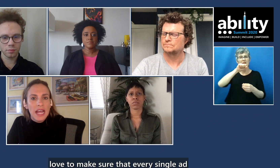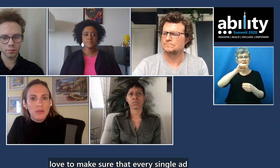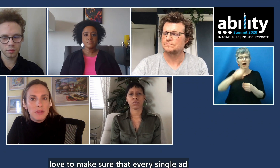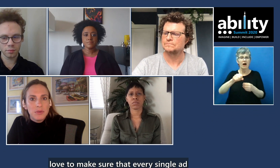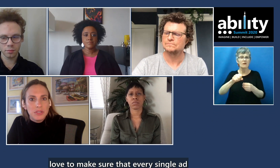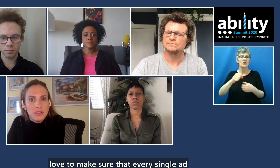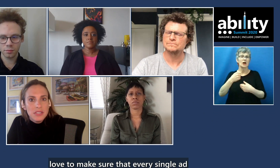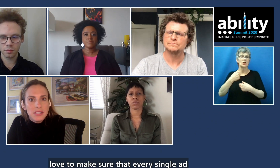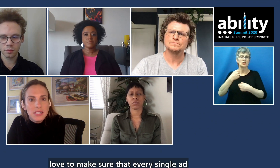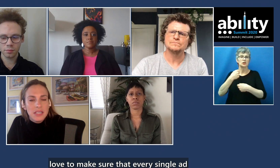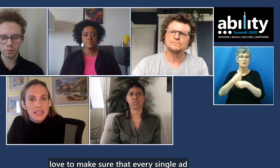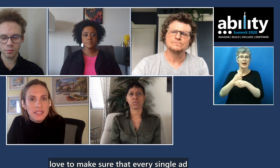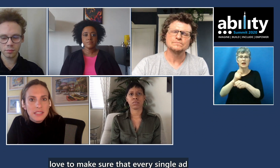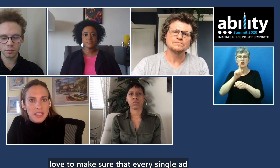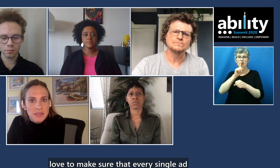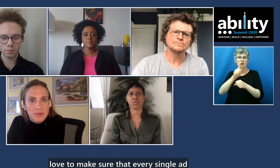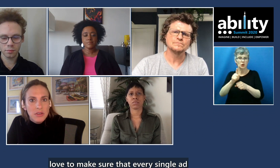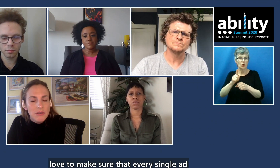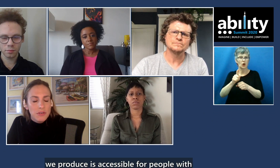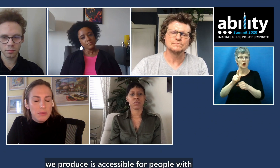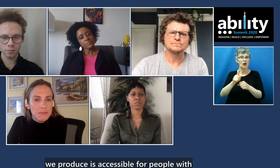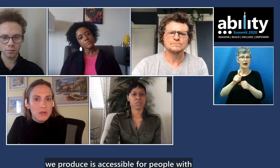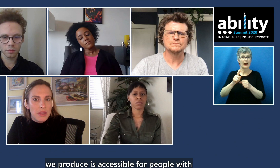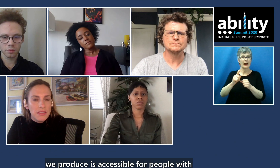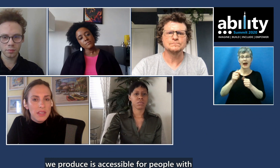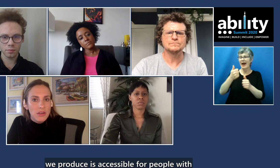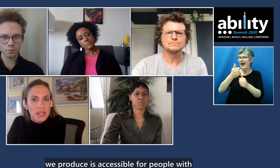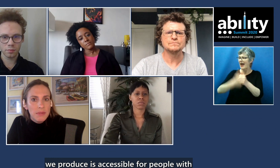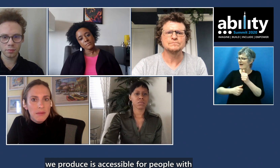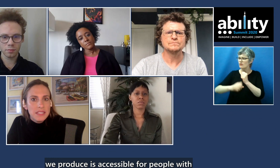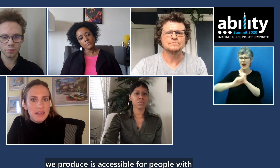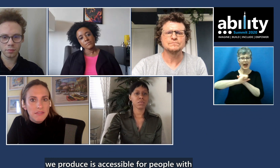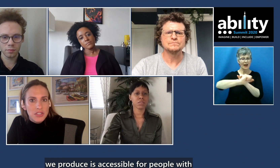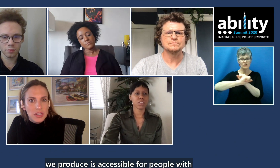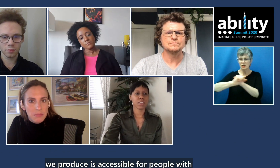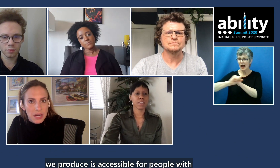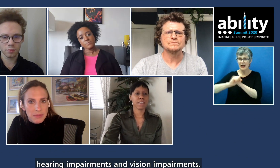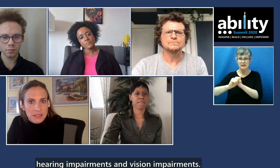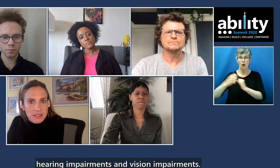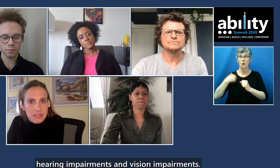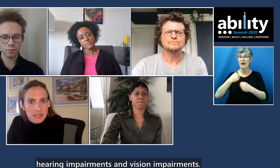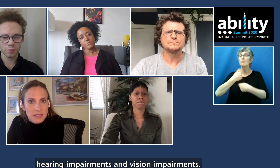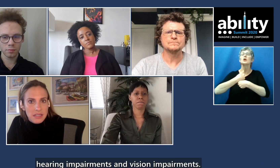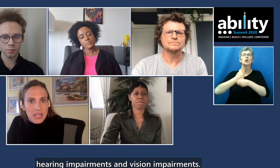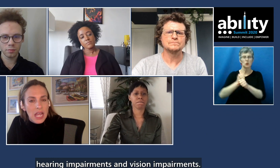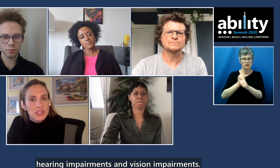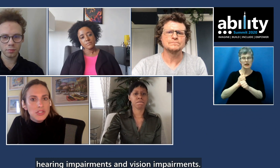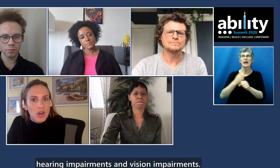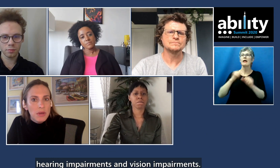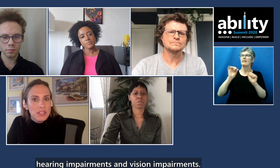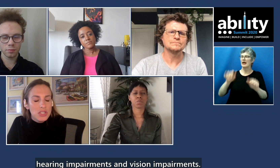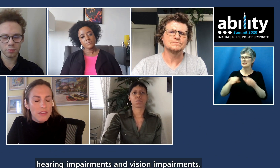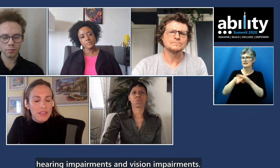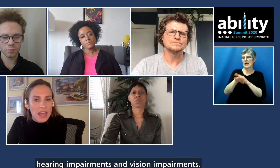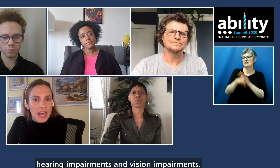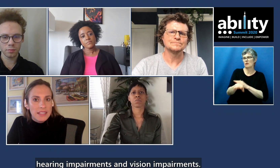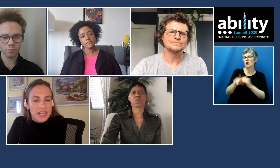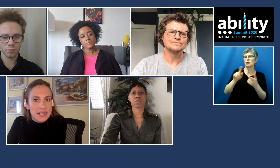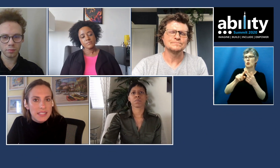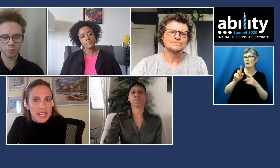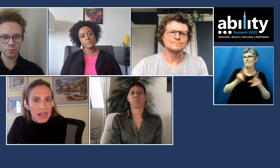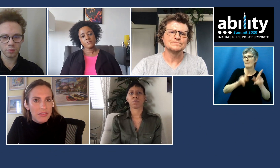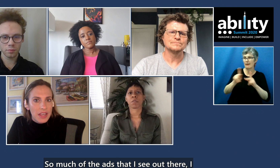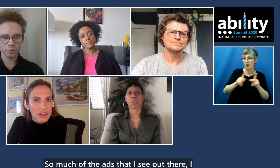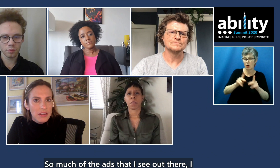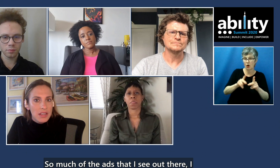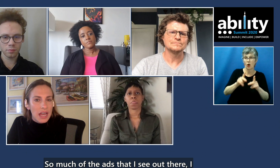every single ad we produce is accessible for people with hearing impairments and vision impairments. So much of the ads